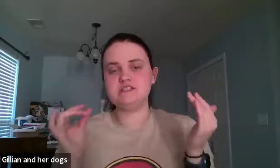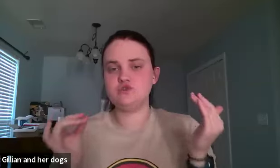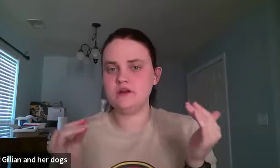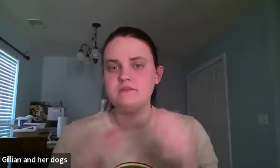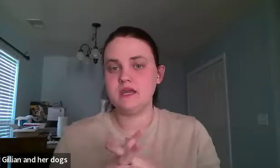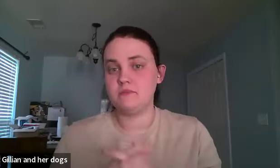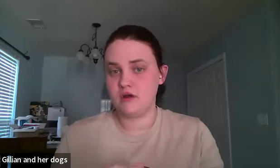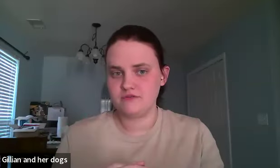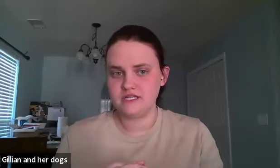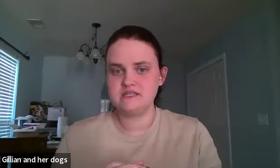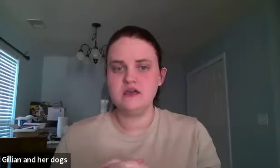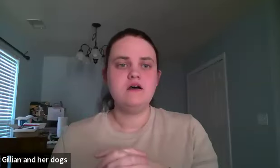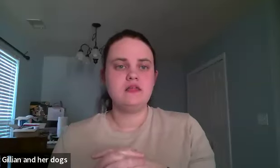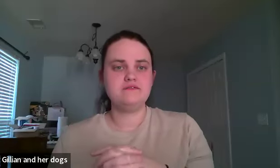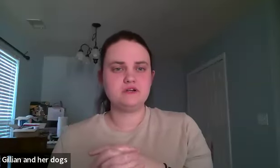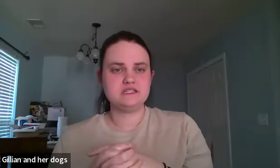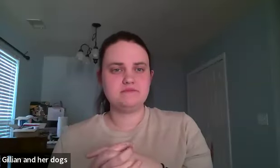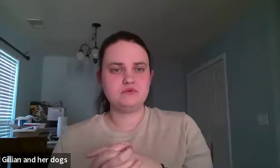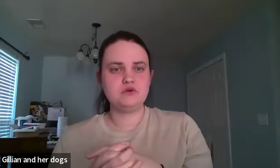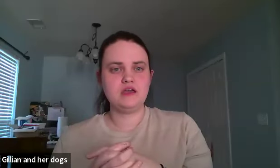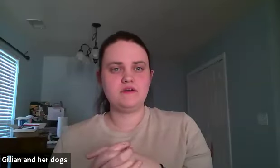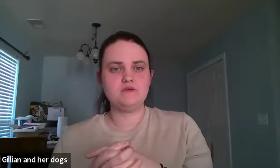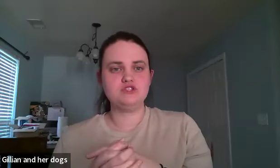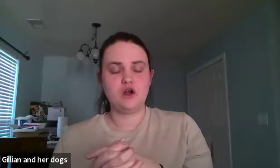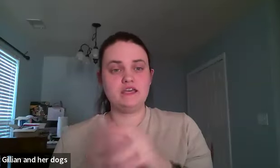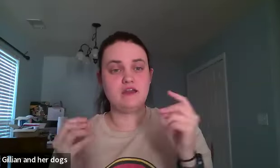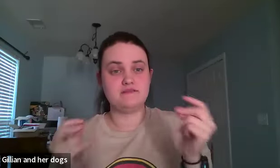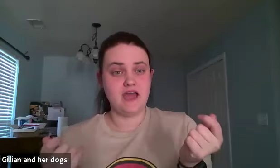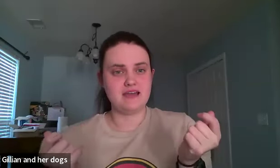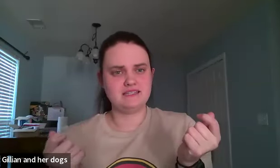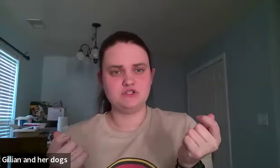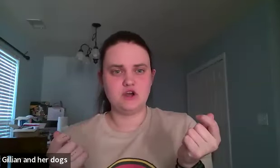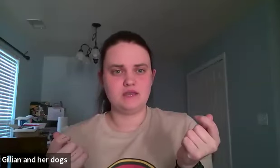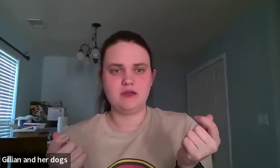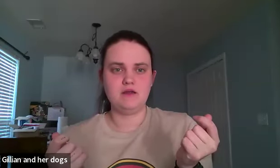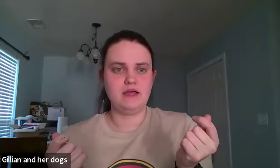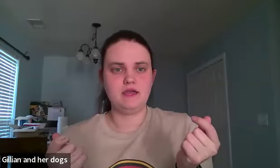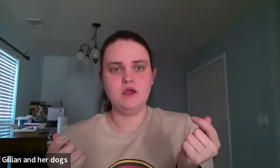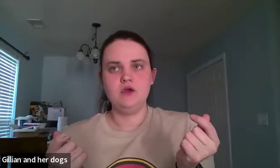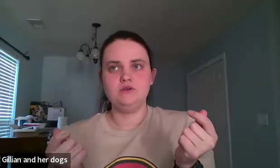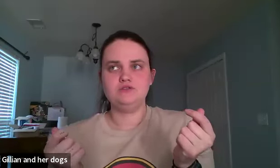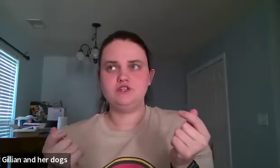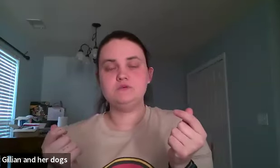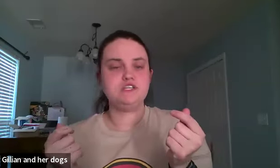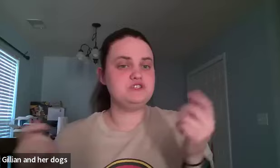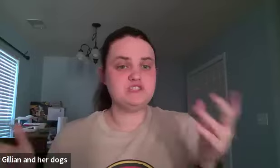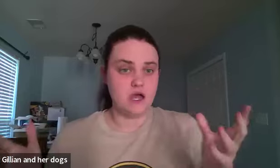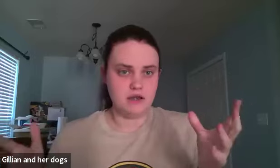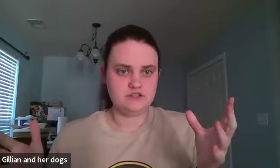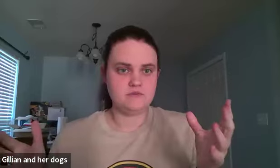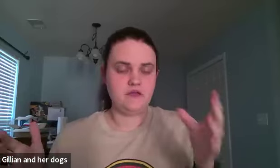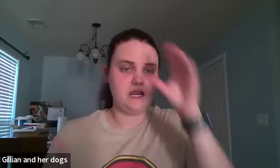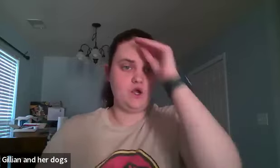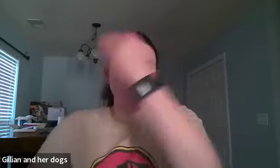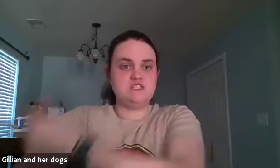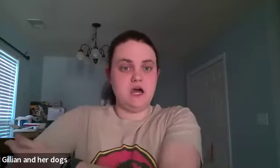is sort of can be a preference. Like for Mm. example, if I was talking kind of fast and I was talking about like so and so son or something like that, and I go